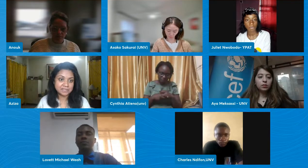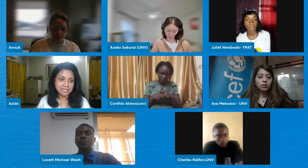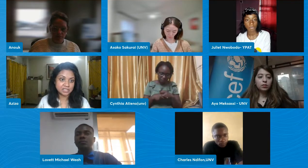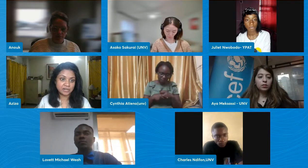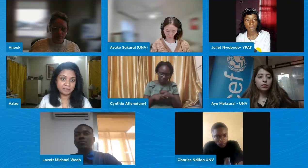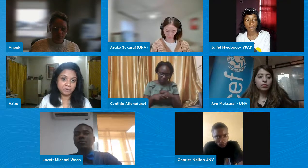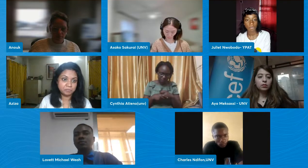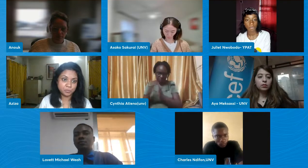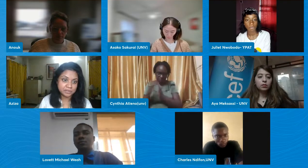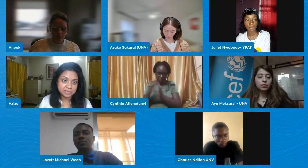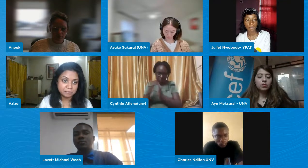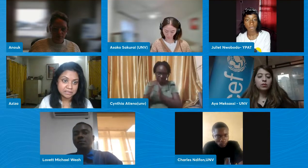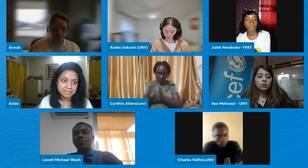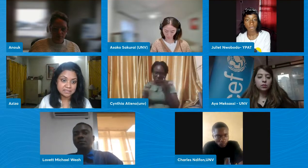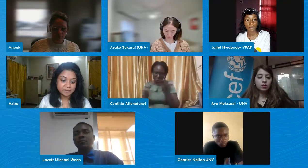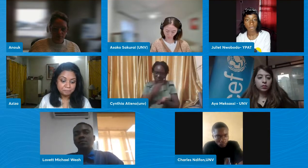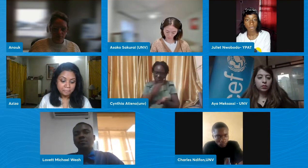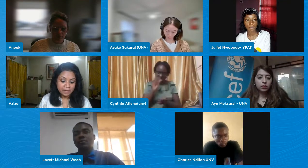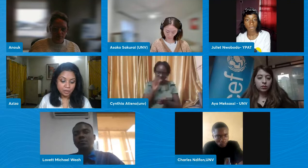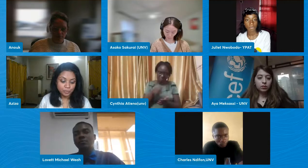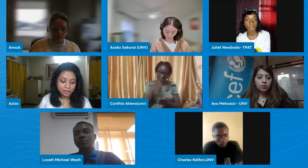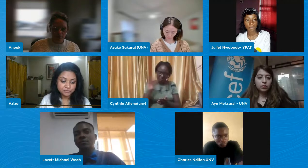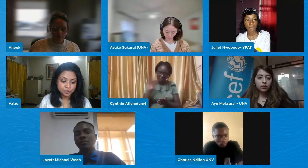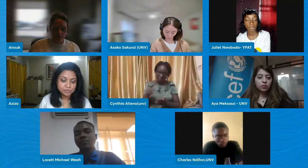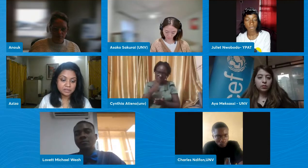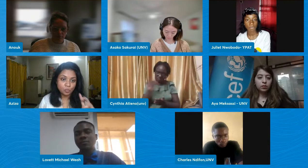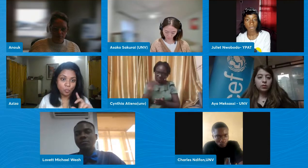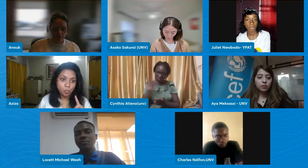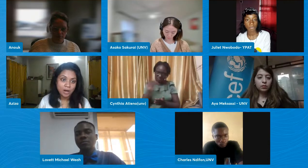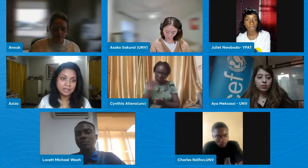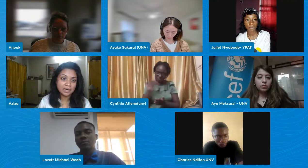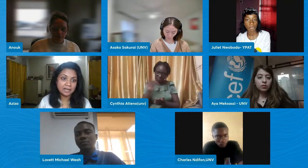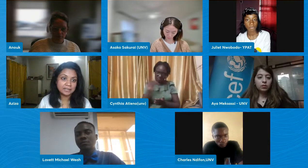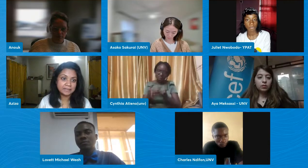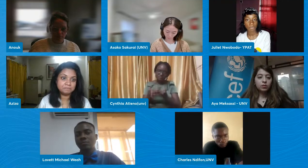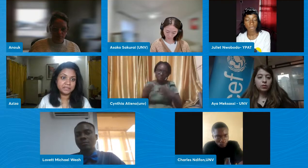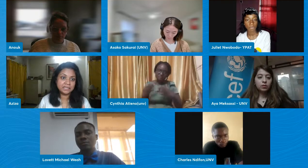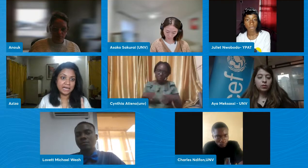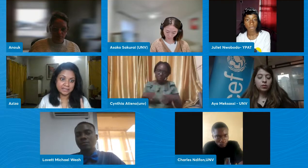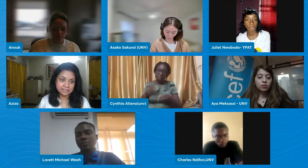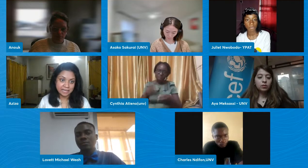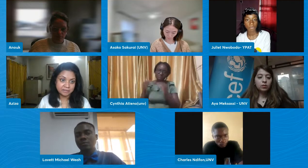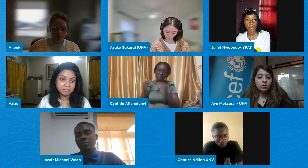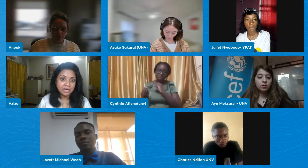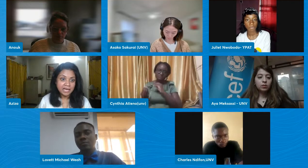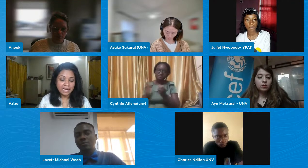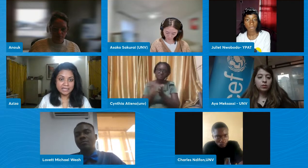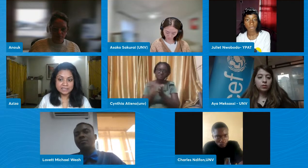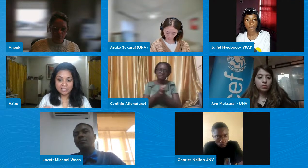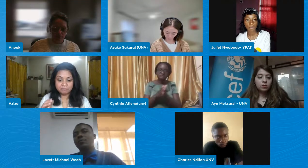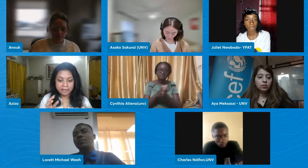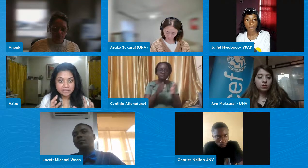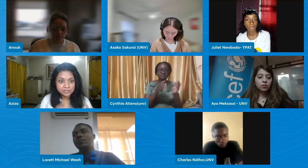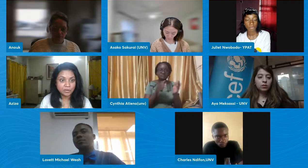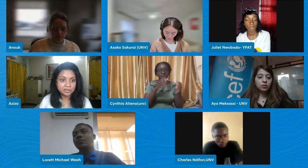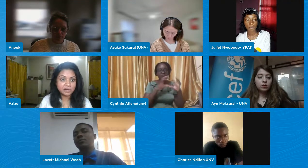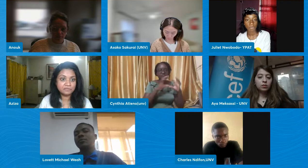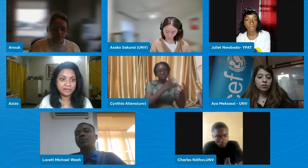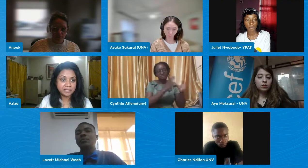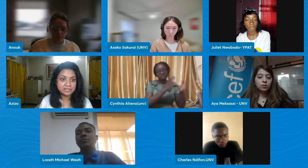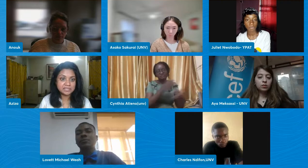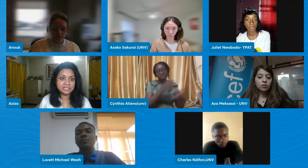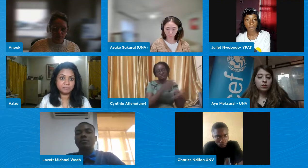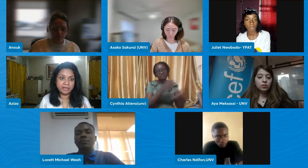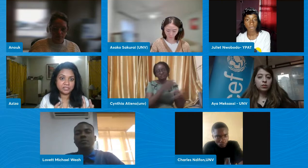the private sector and people with disabilities. We have chosen one company at a time, and based on